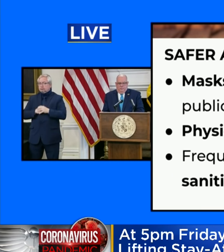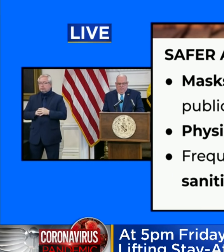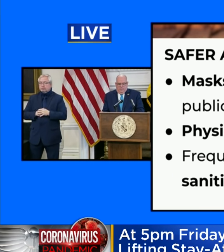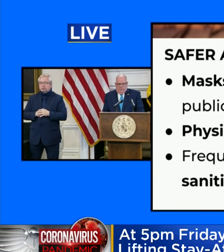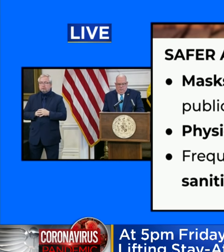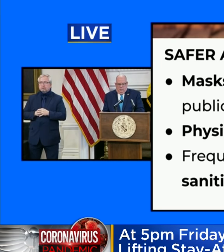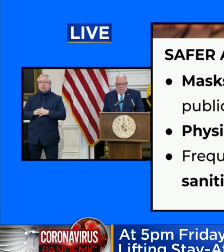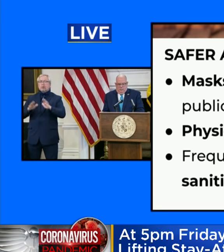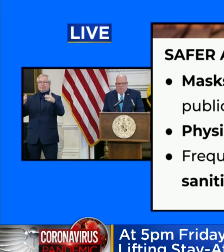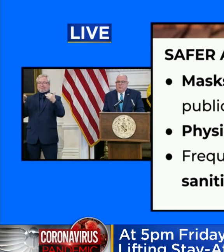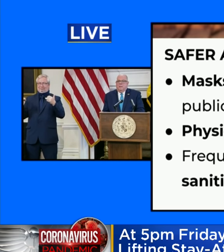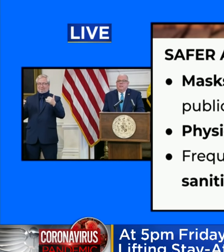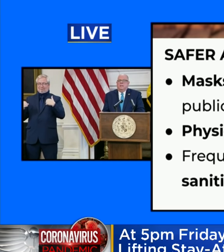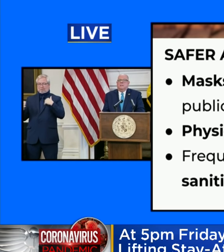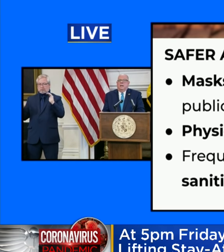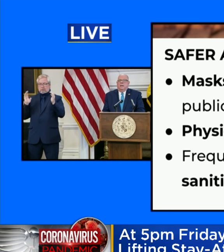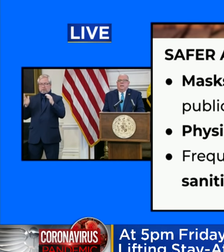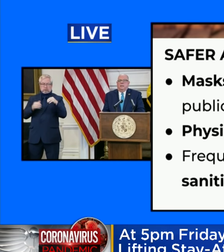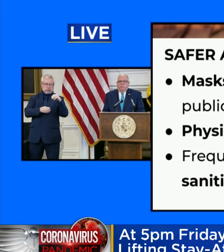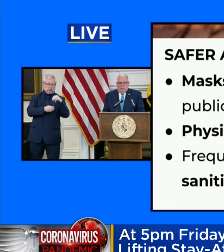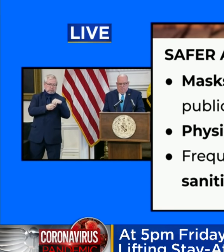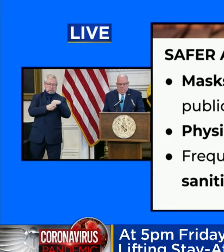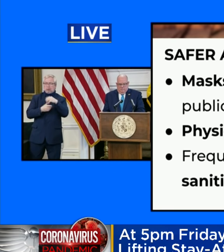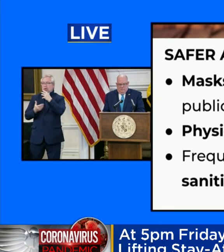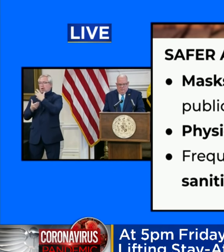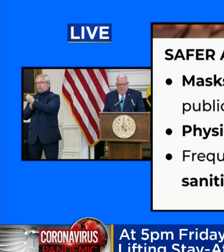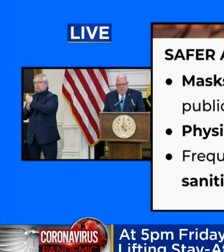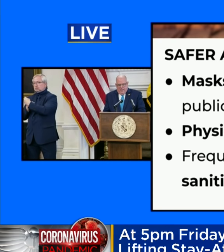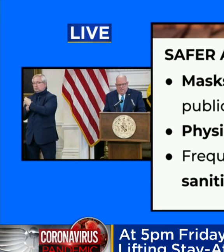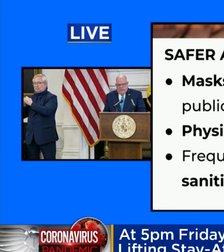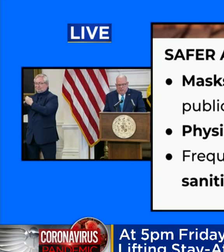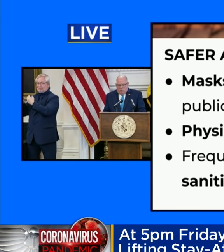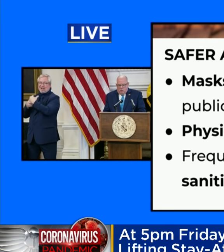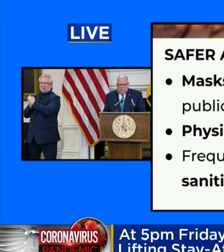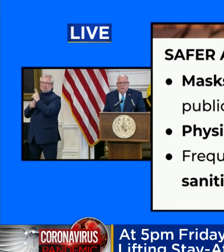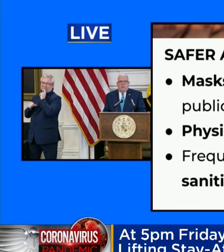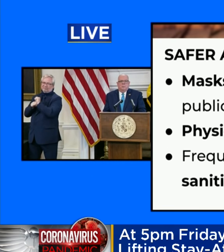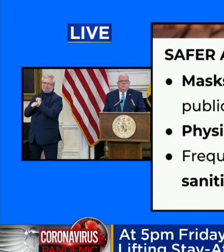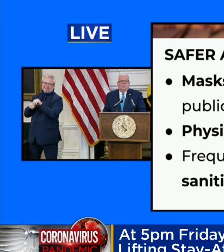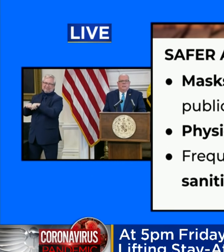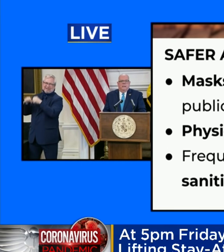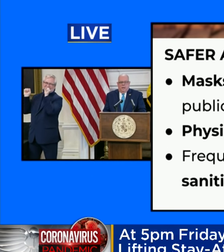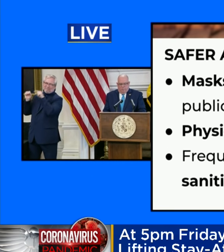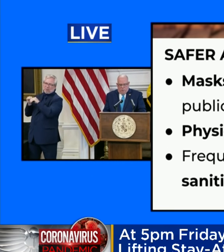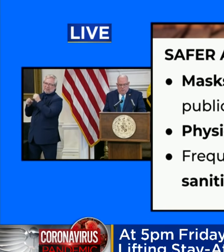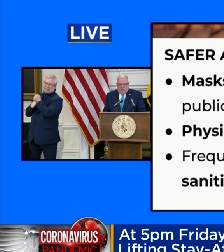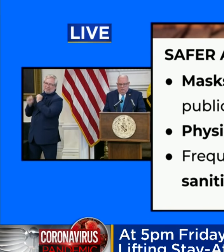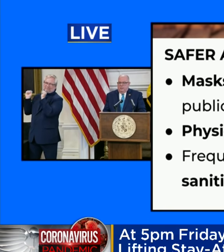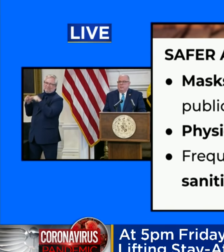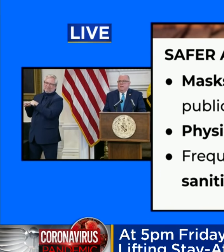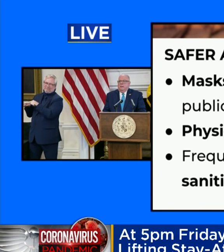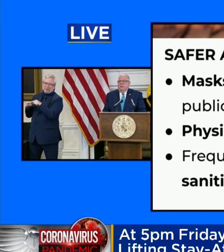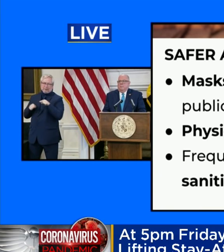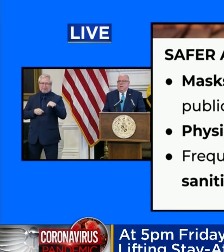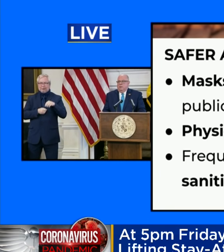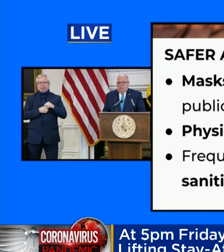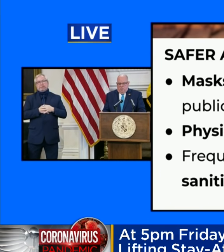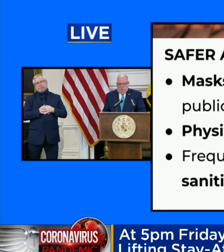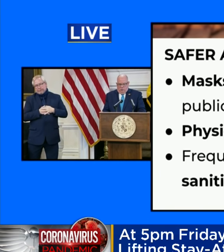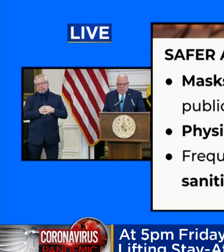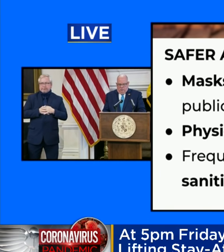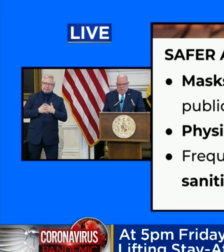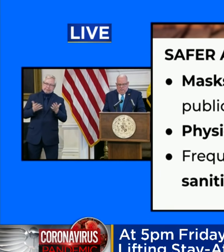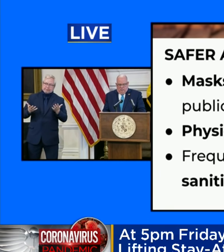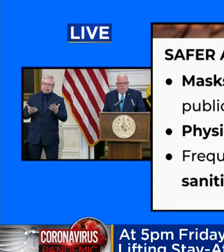activity is safer than inside activity, and that at all times and everywhere,